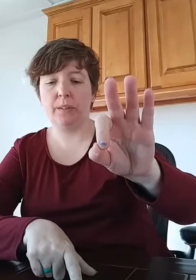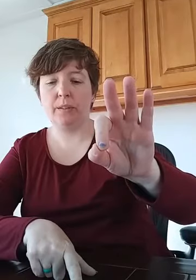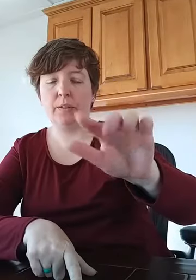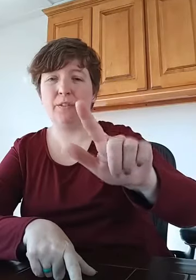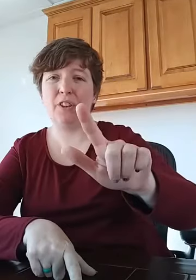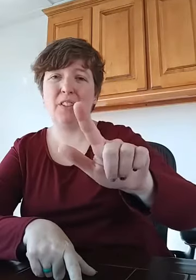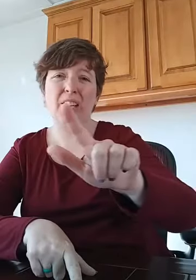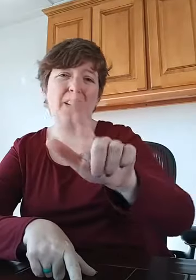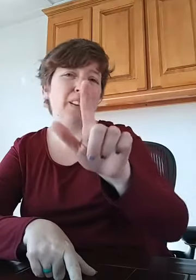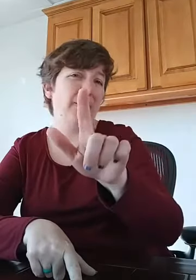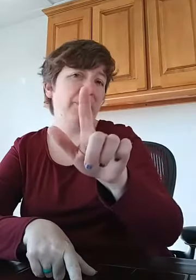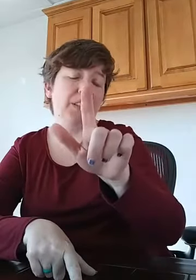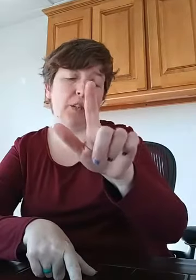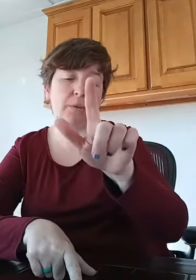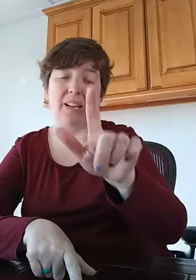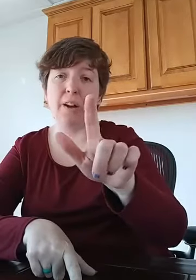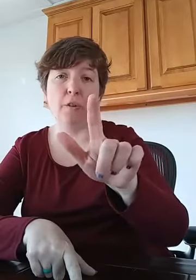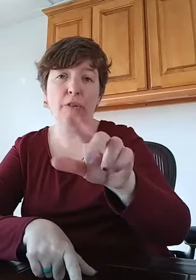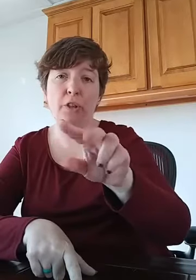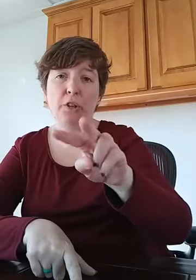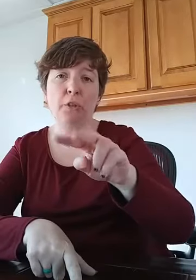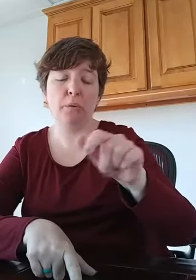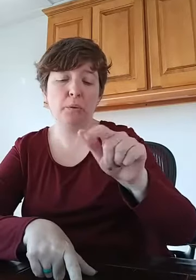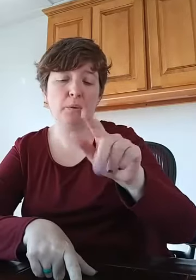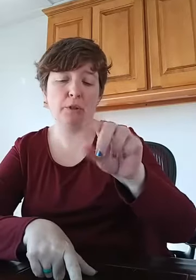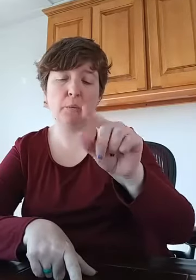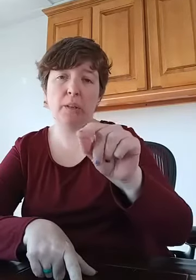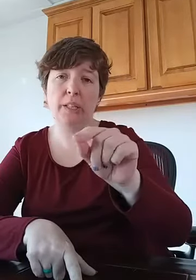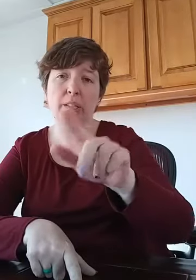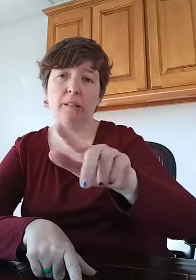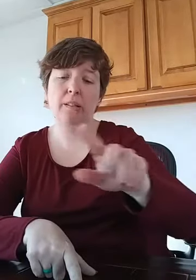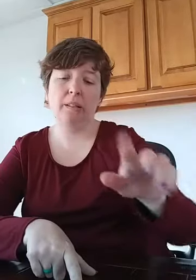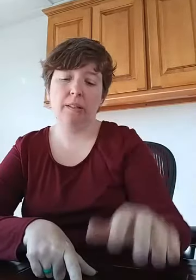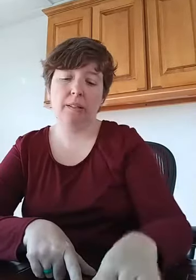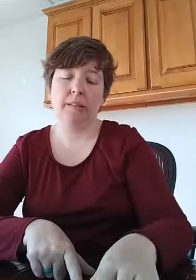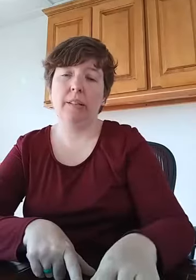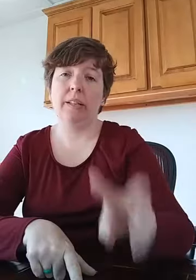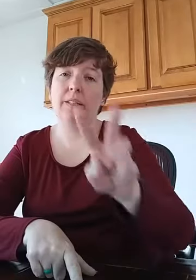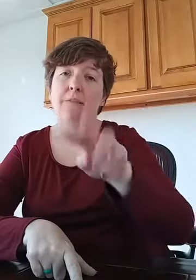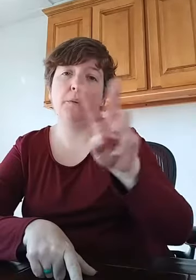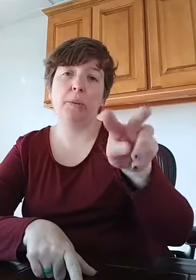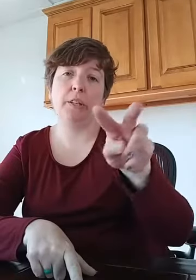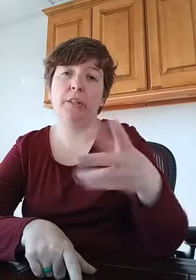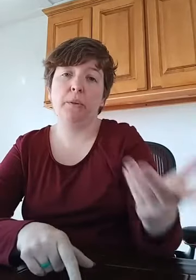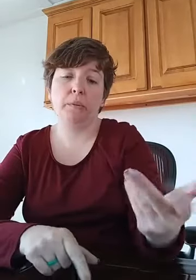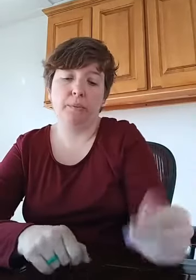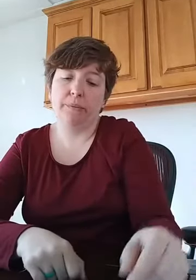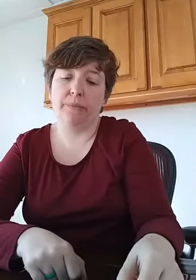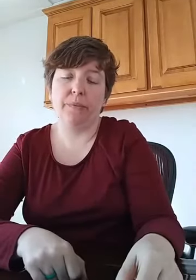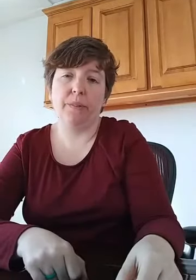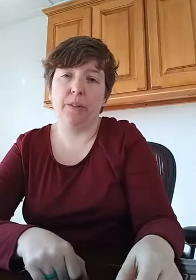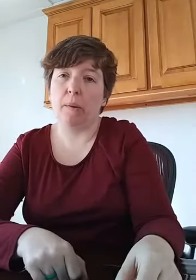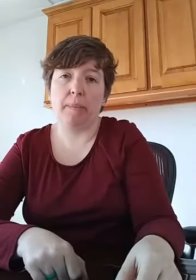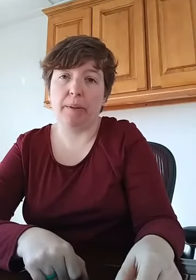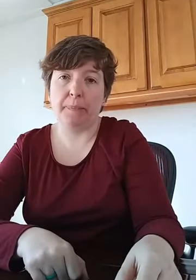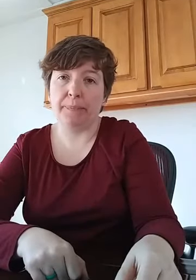So if you could think, use an L for the 2s for 20s, except for 22, you might be all